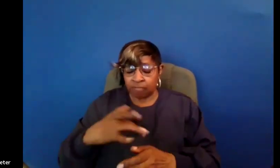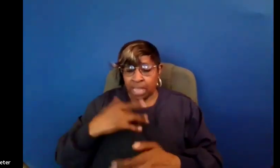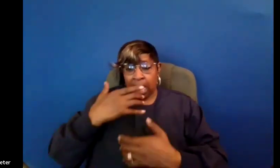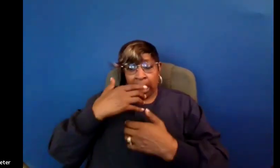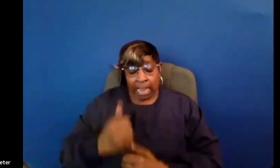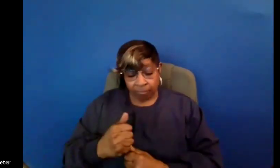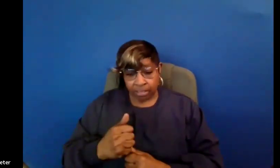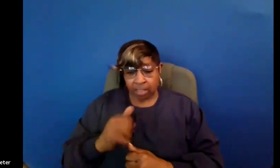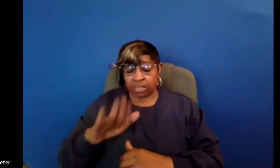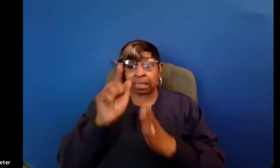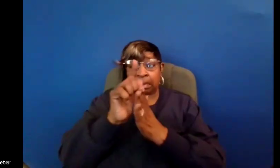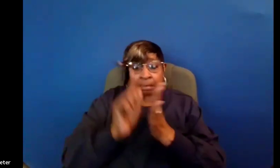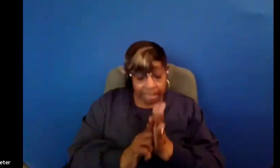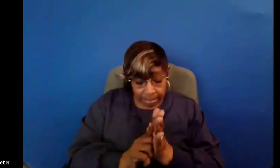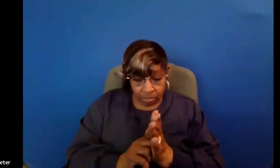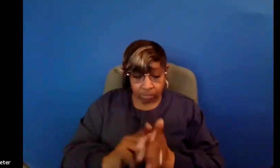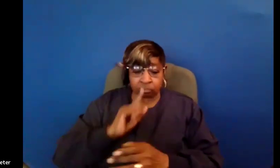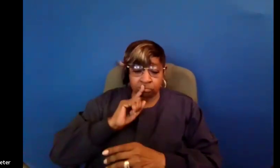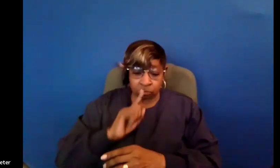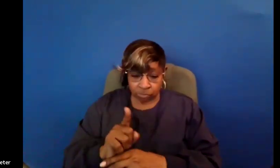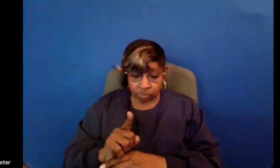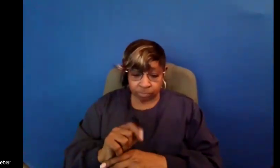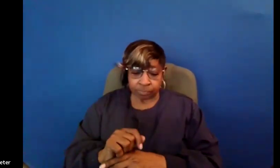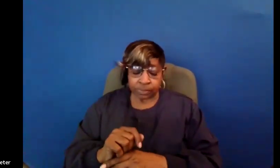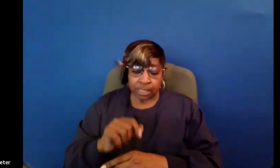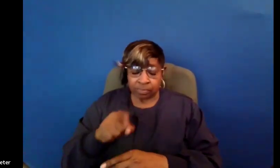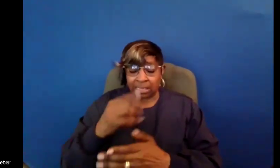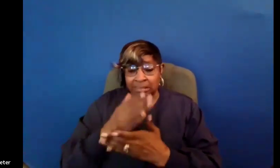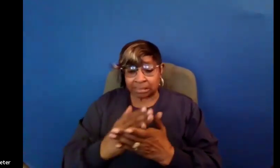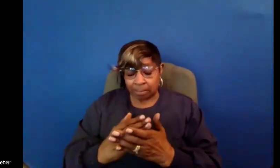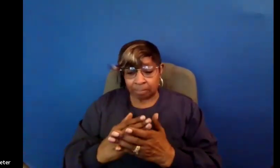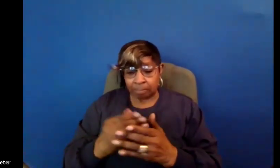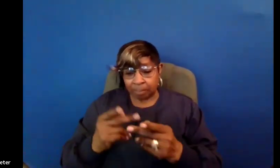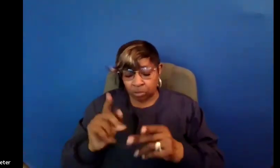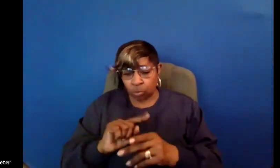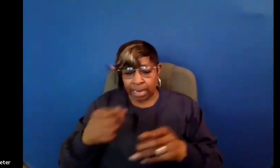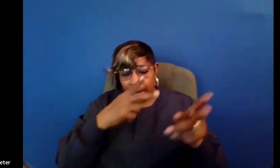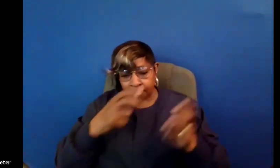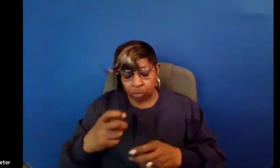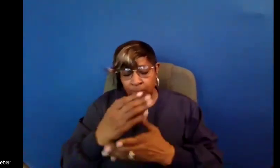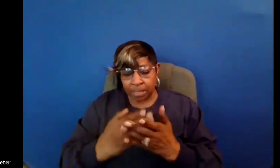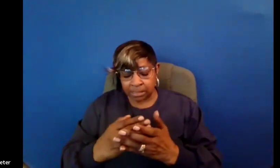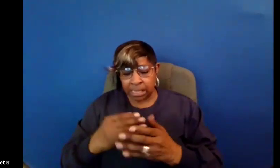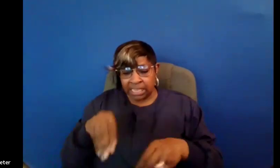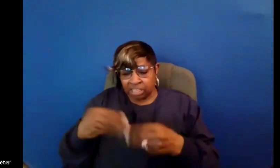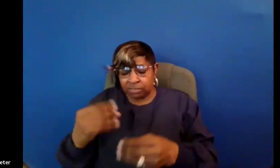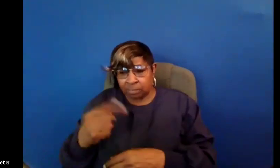of its legal certainty around that, because there are some aspects where it's going to pull some pieces, it's going to give you something that looks really great, a lot of really great substance